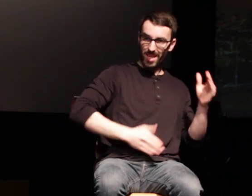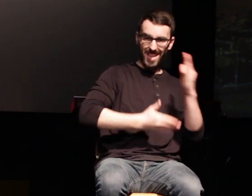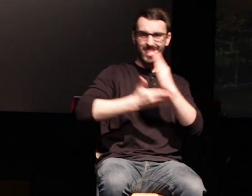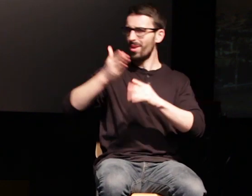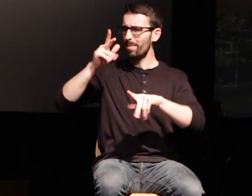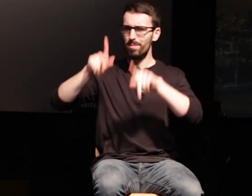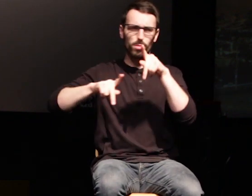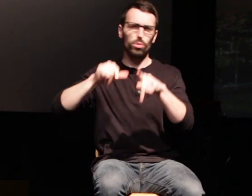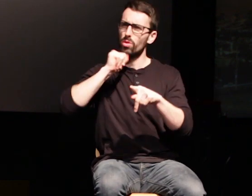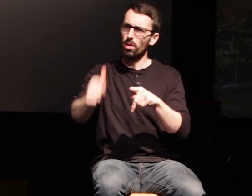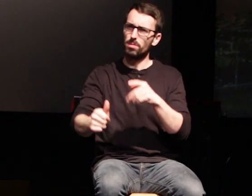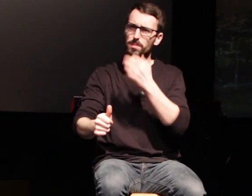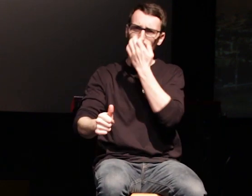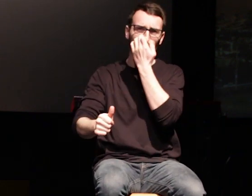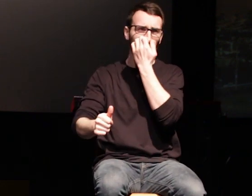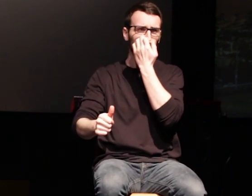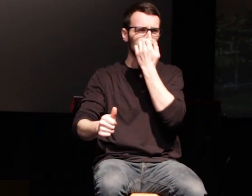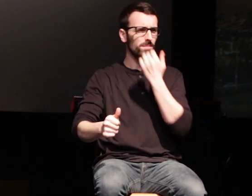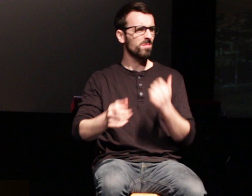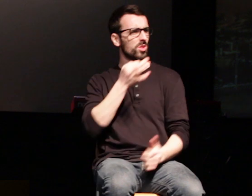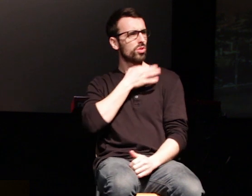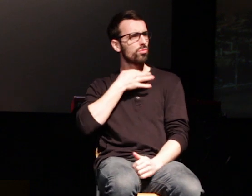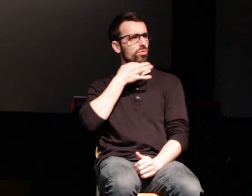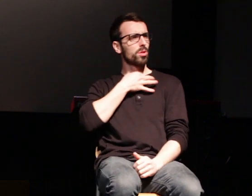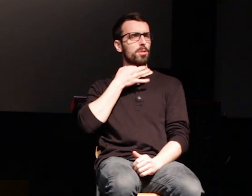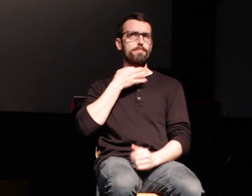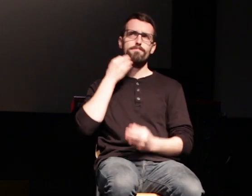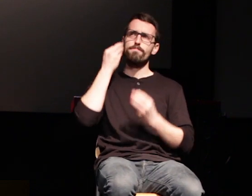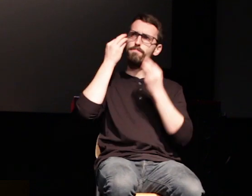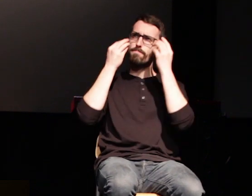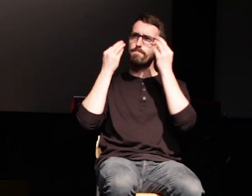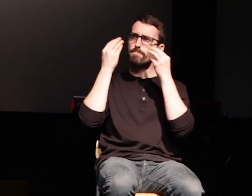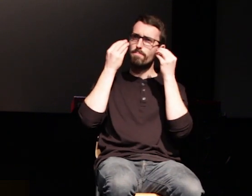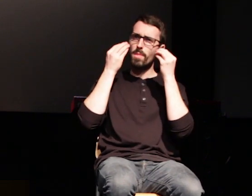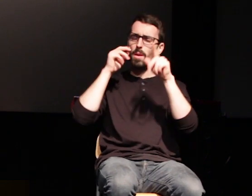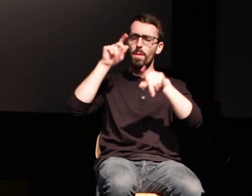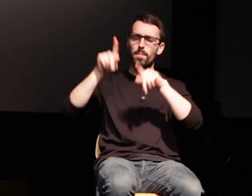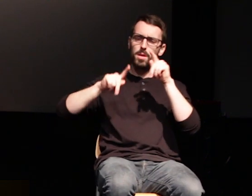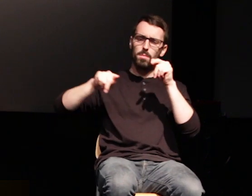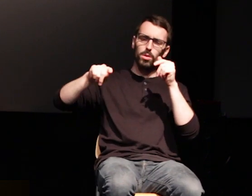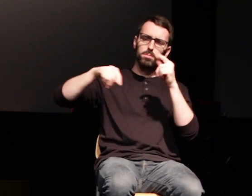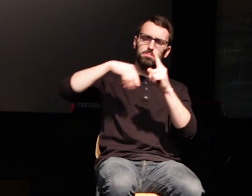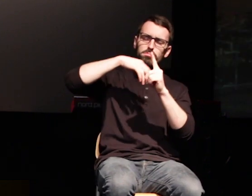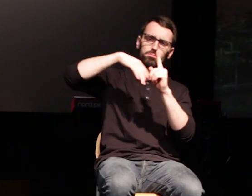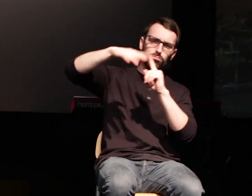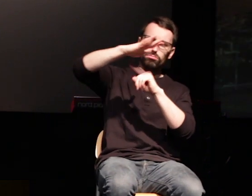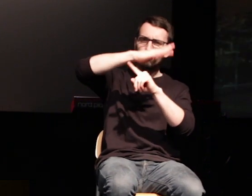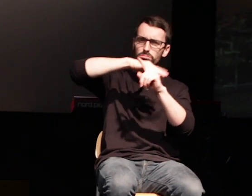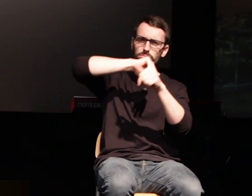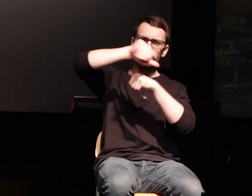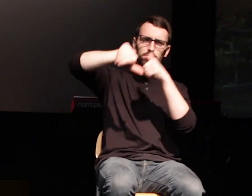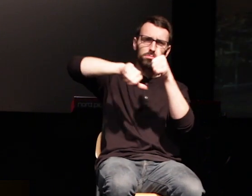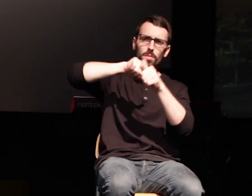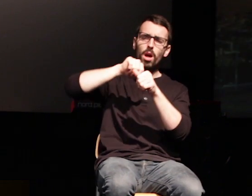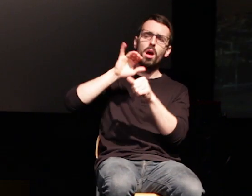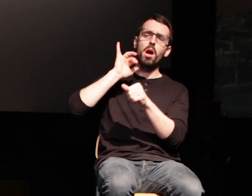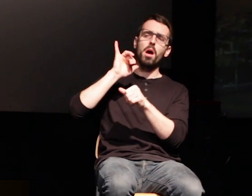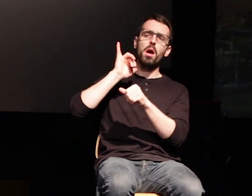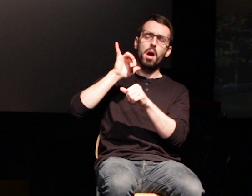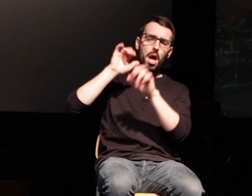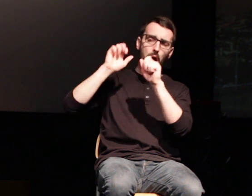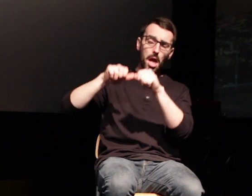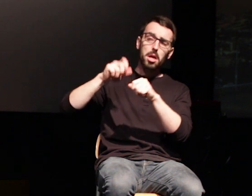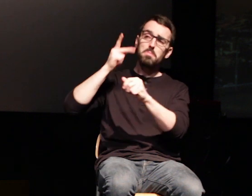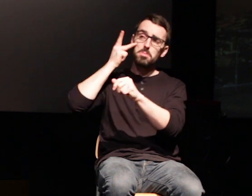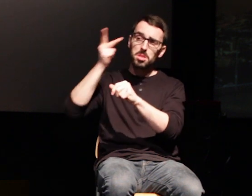not? You ever wonder that? You ever look around at people in your life and kind of go, okay, I can see what's above the ground. I'm